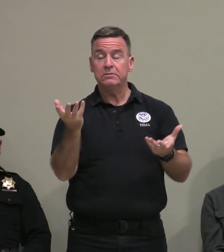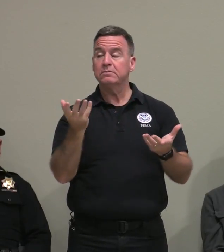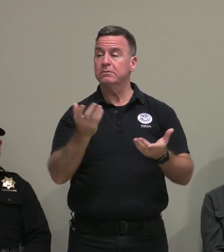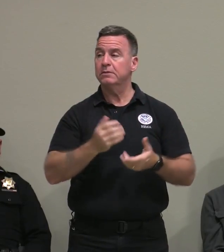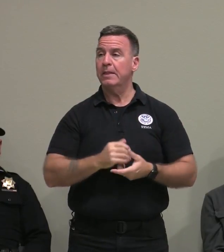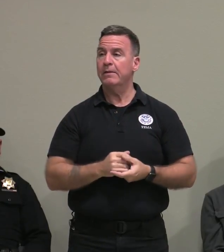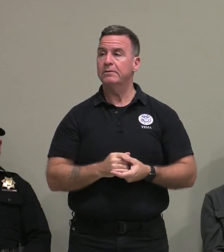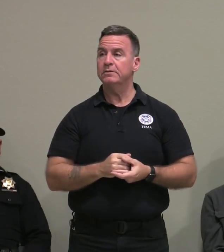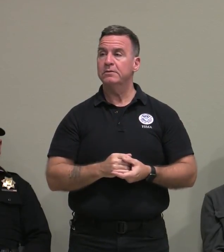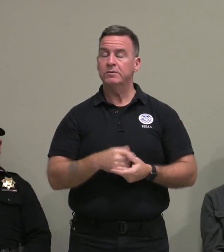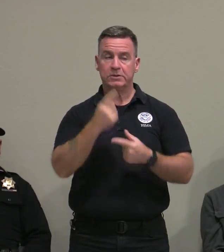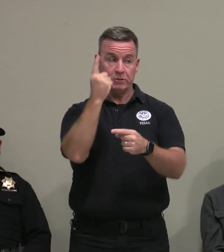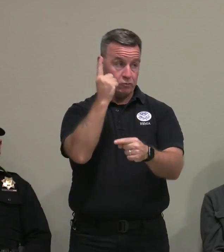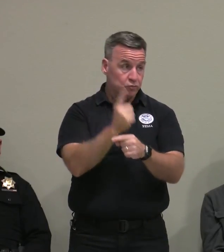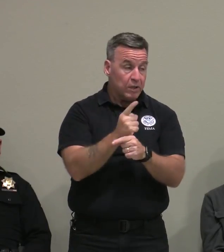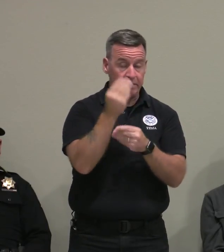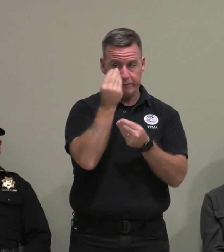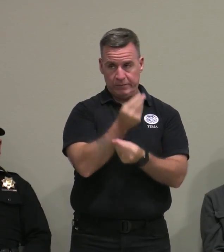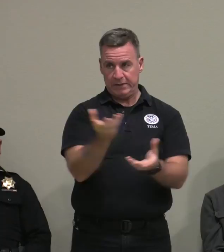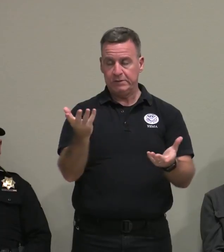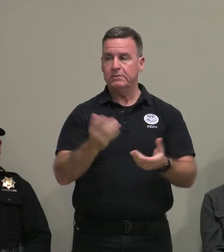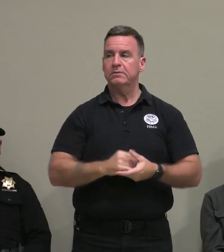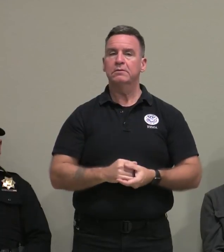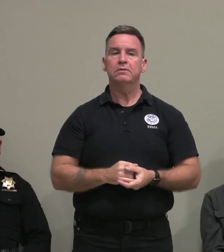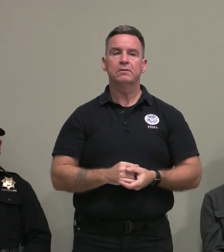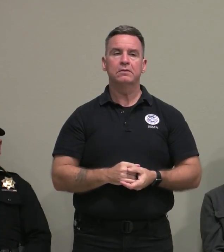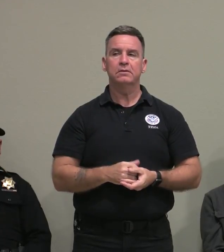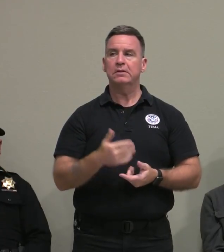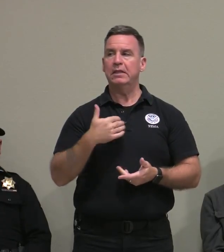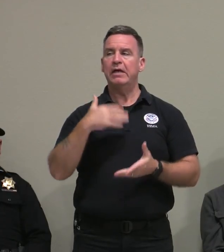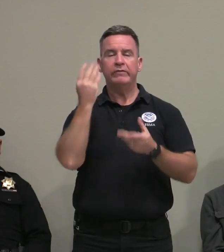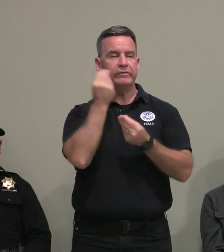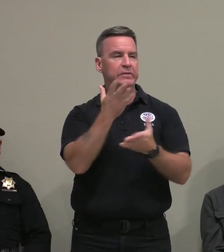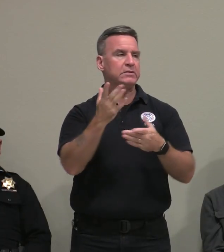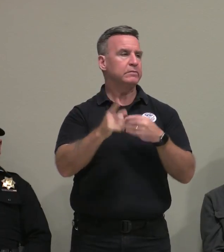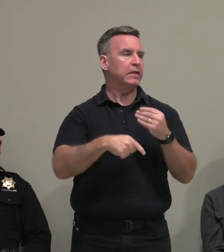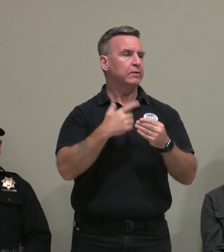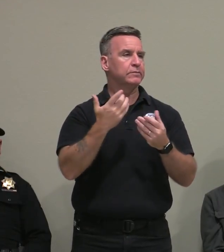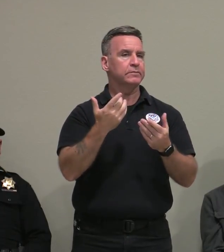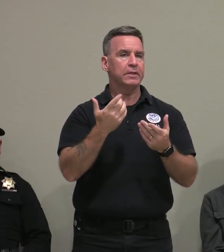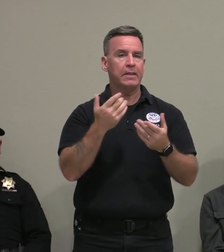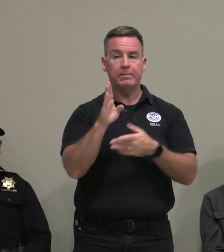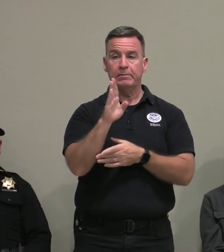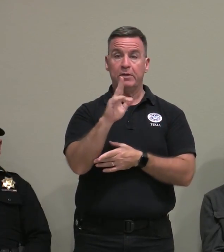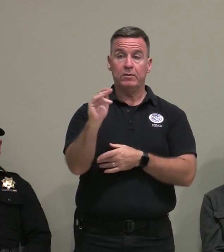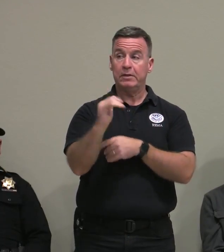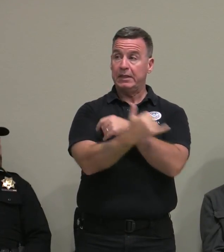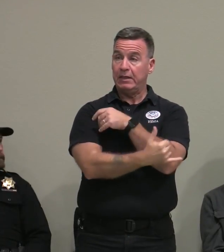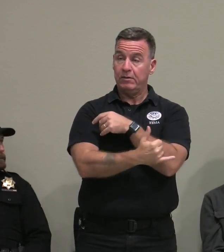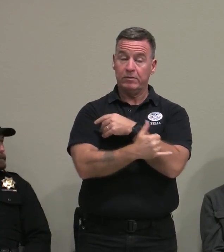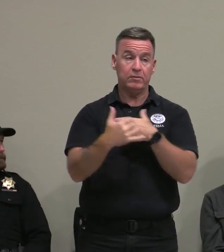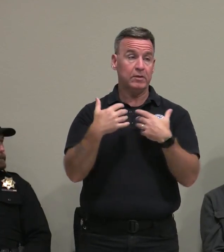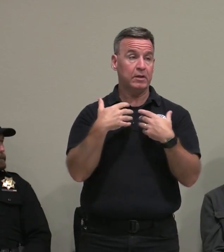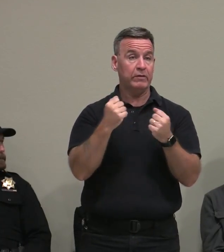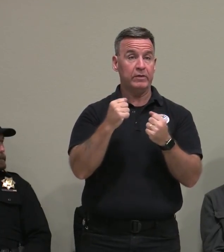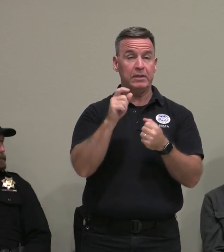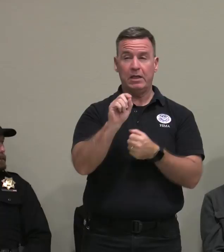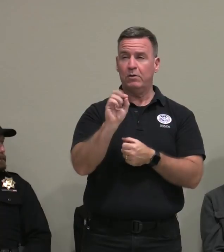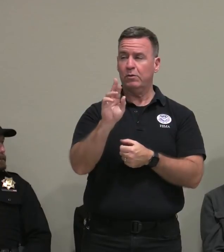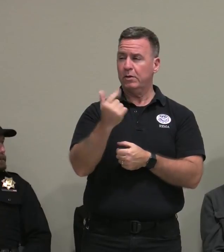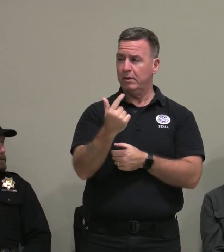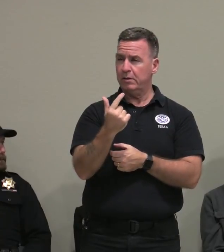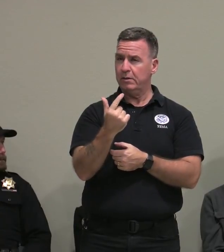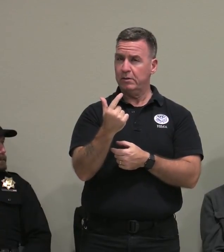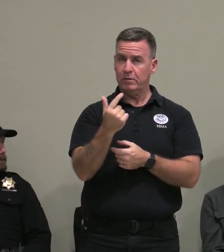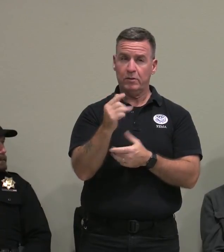which is correct information. There is going to be information on the buttecountyrecovery.org